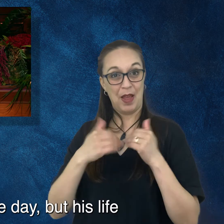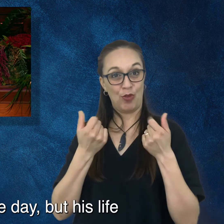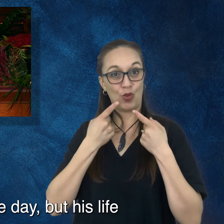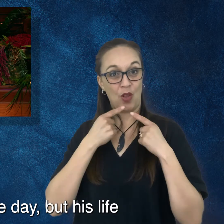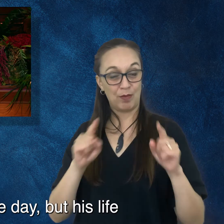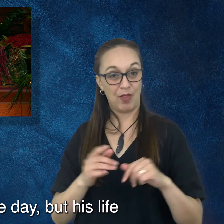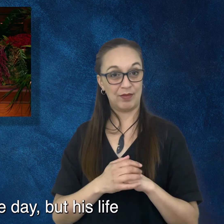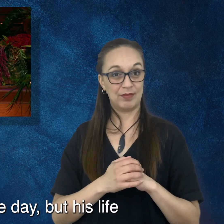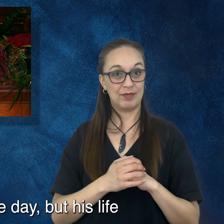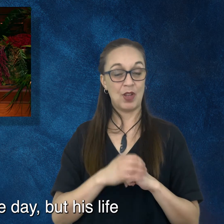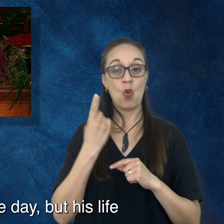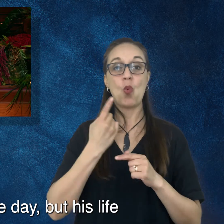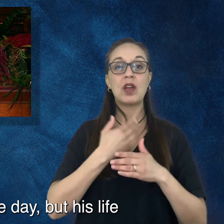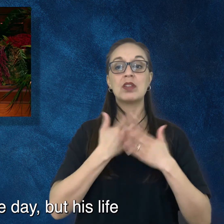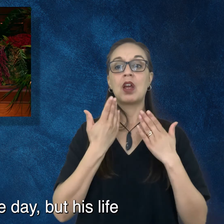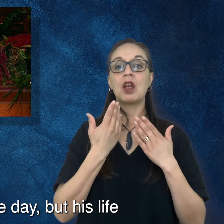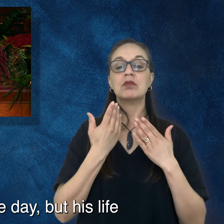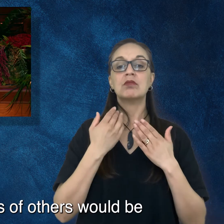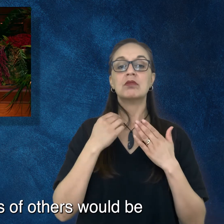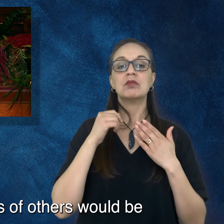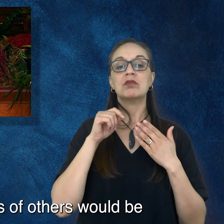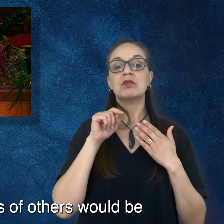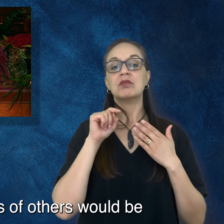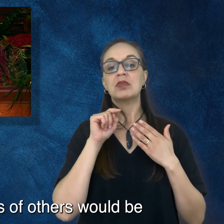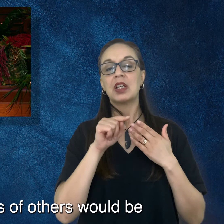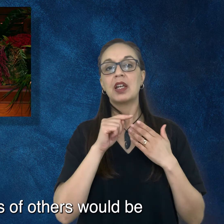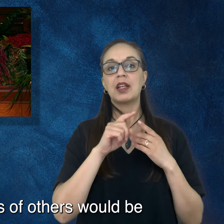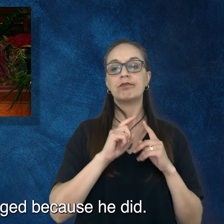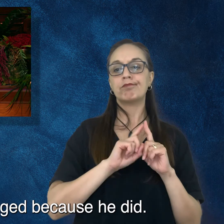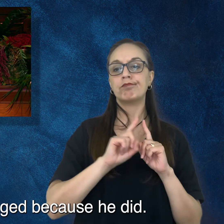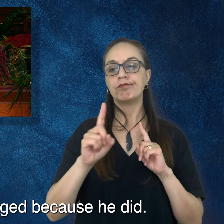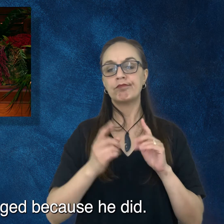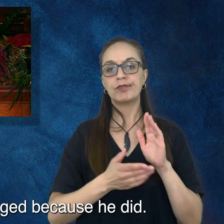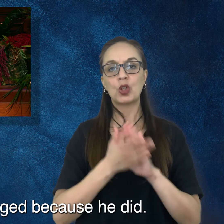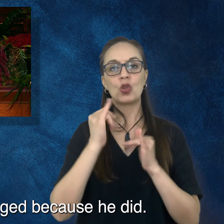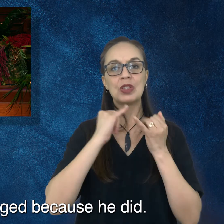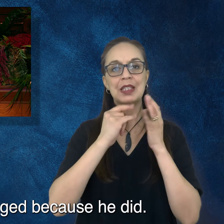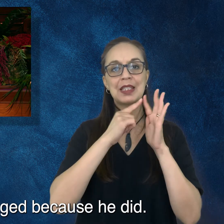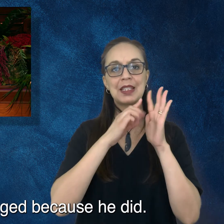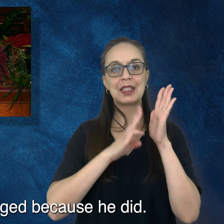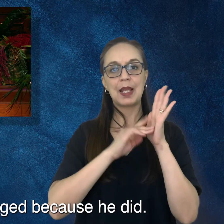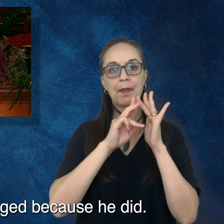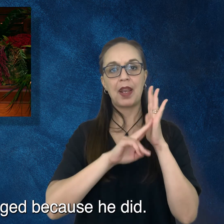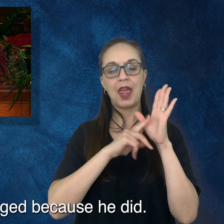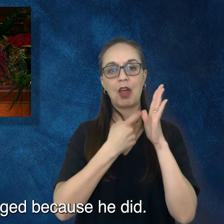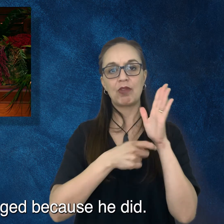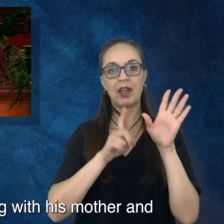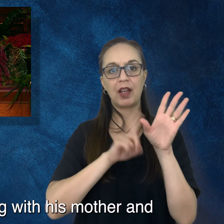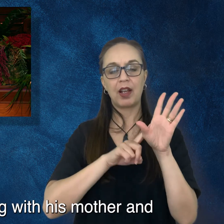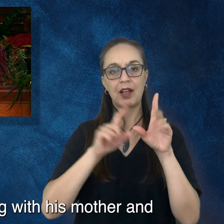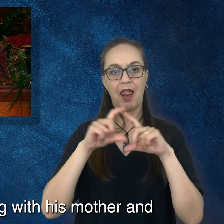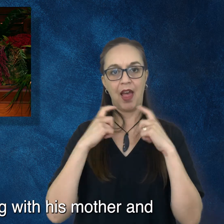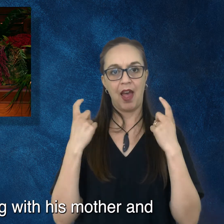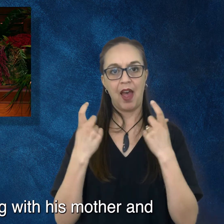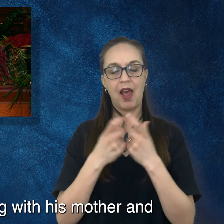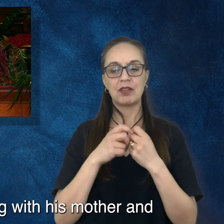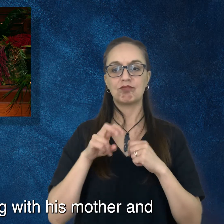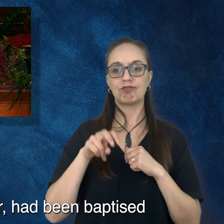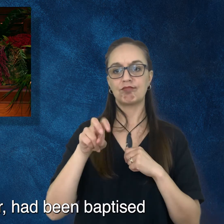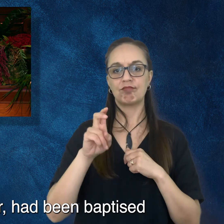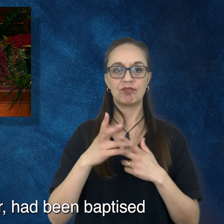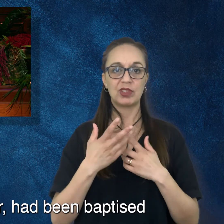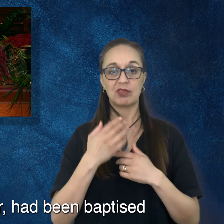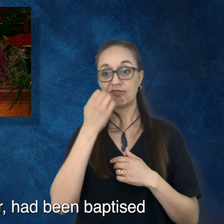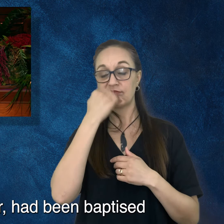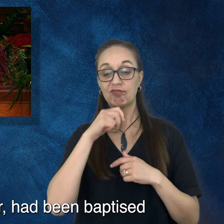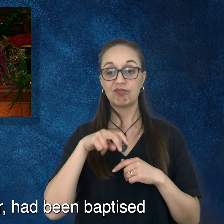class one day, but his life and the lives of others would be forever changed because he did. Clayton, along with his mother